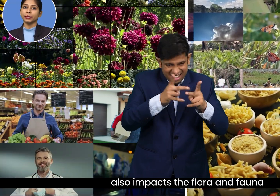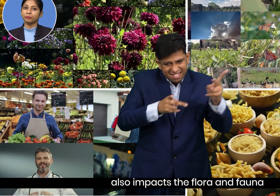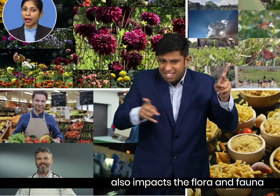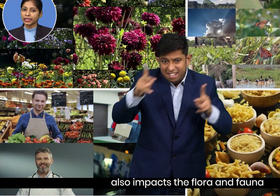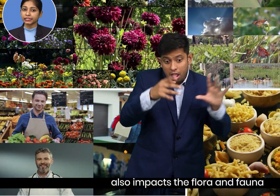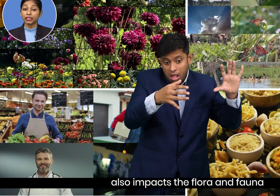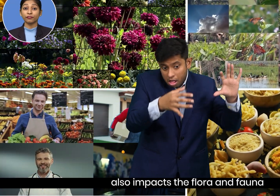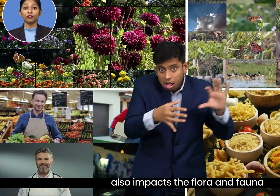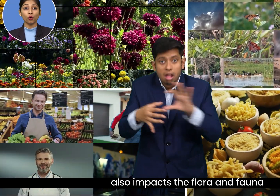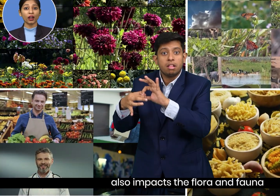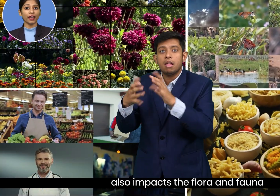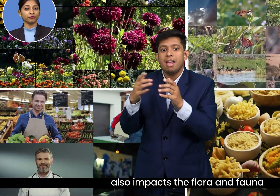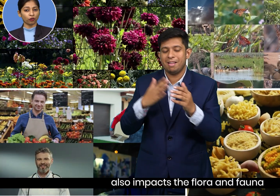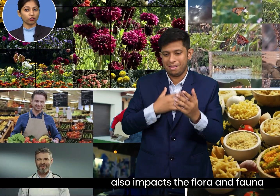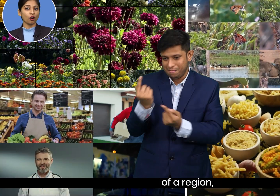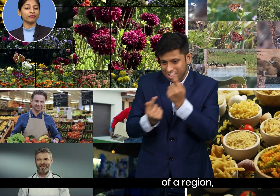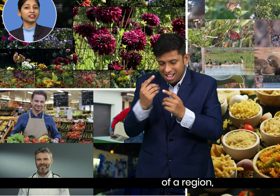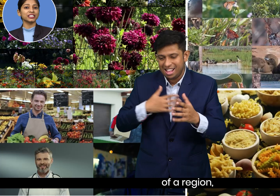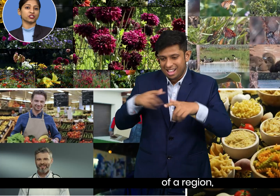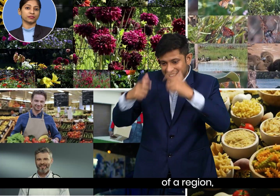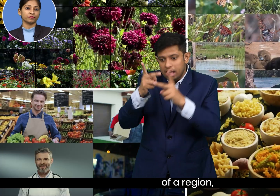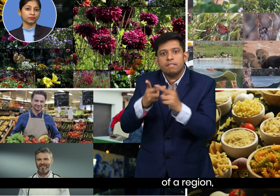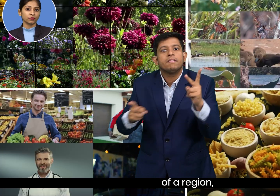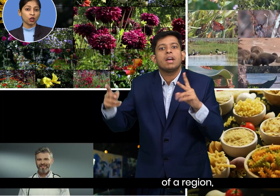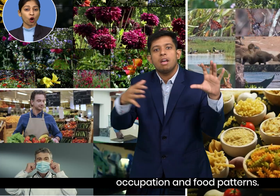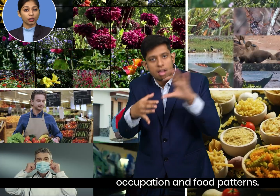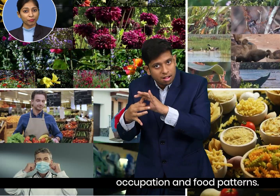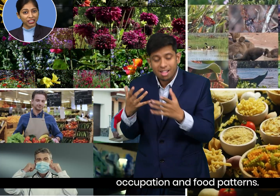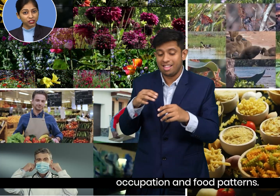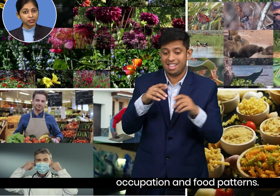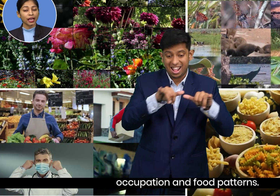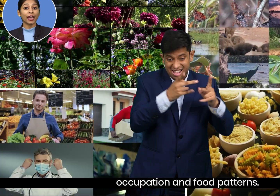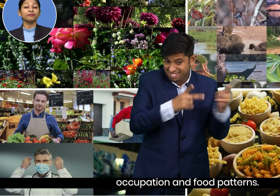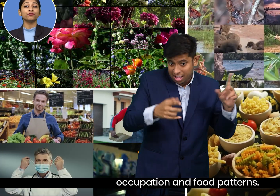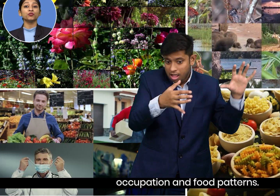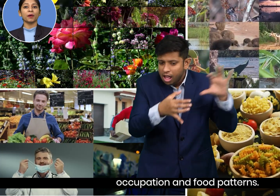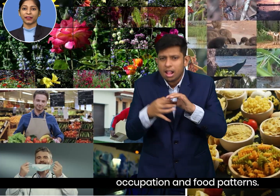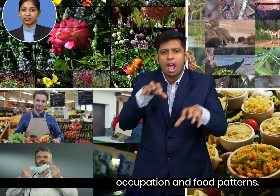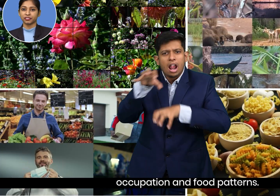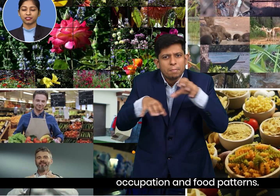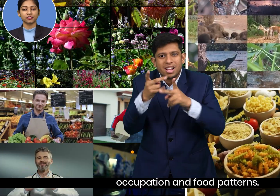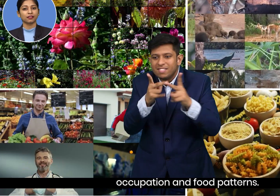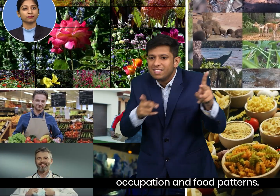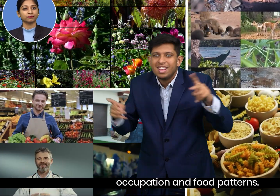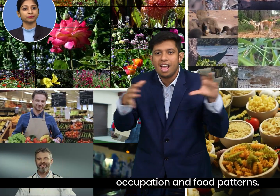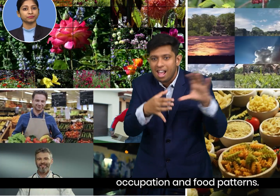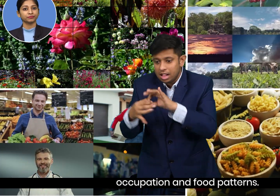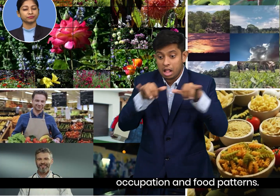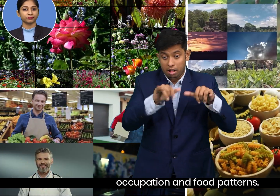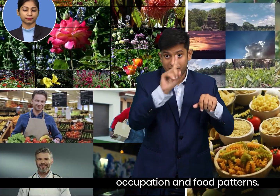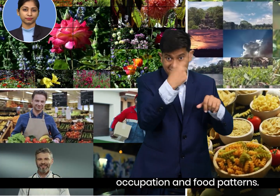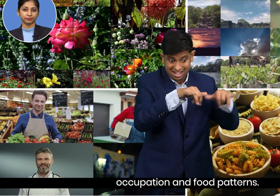also impacts the flora and fauna of a region, occupation and food patterns.